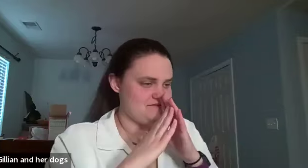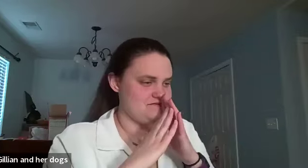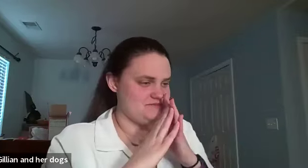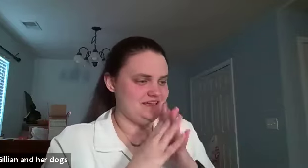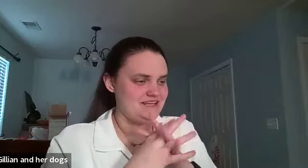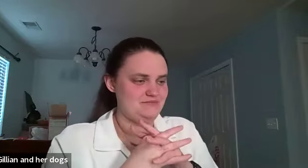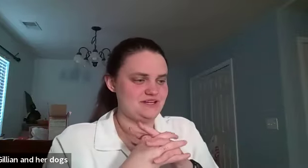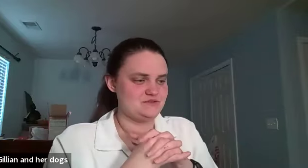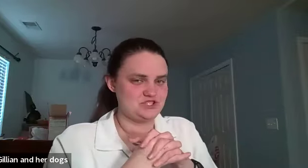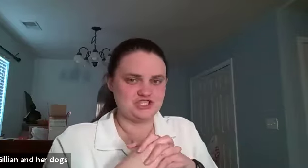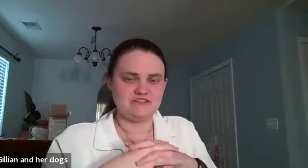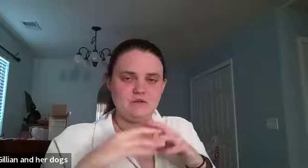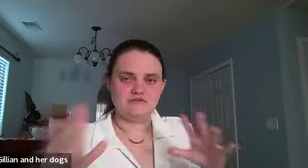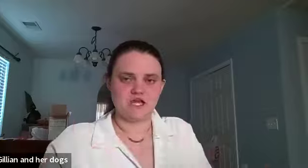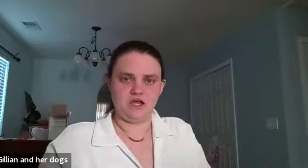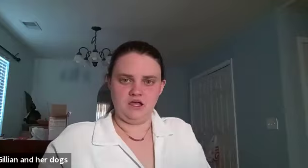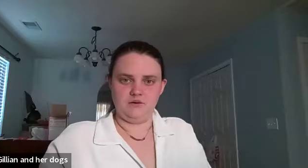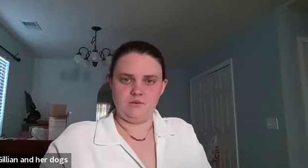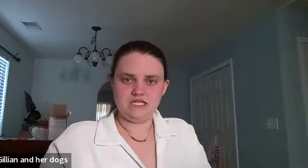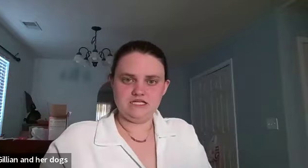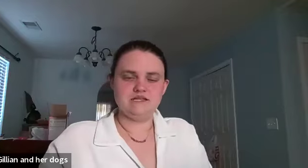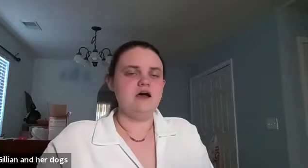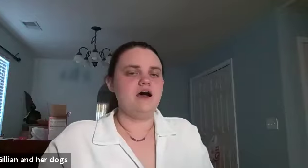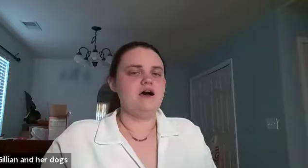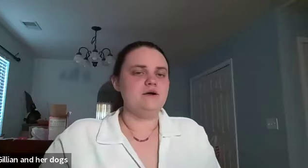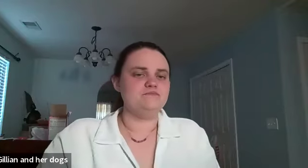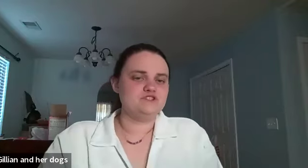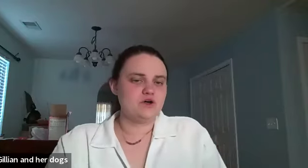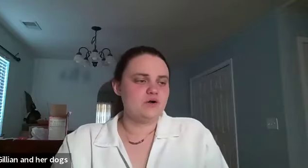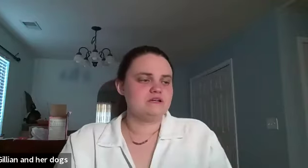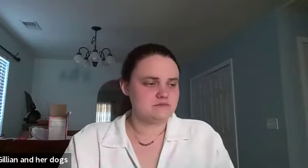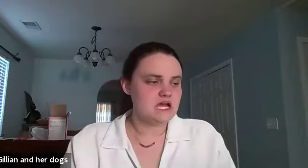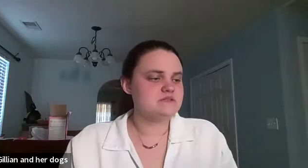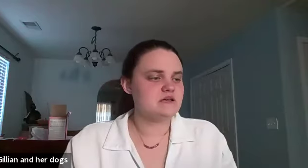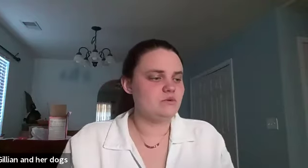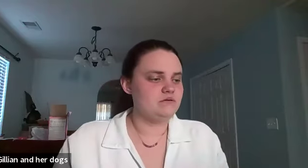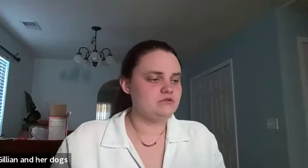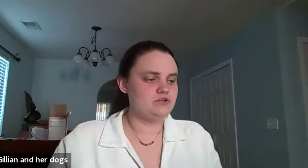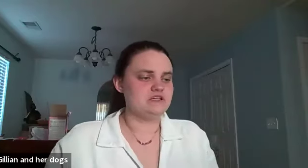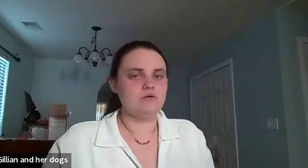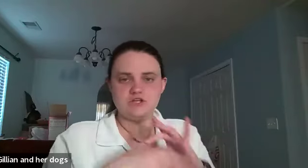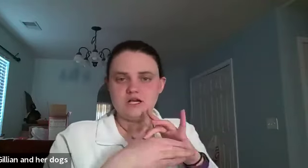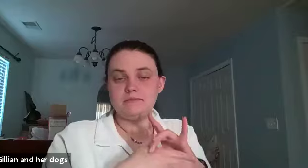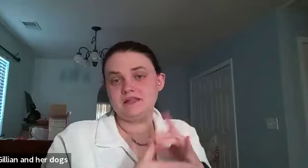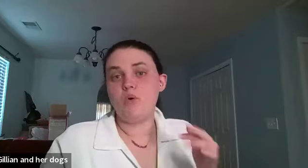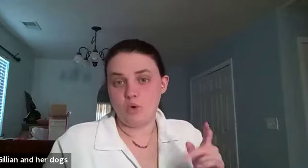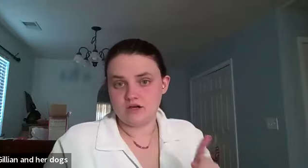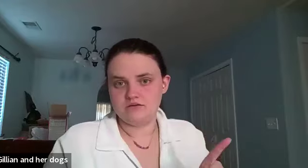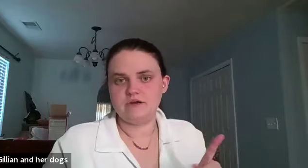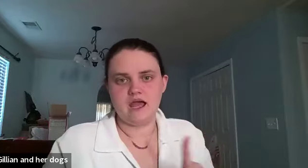have in the very beginning because it was just like the look of like, what? So because sometimes we will use like, oh, we're talking about meat, like pork. We had